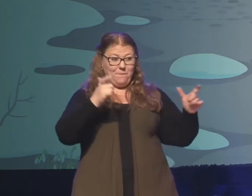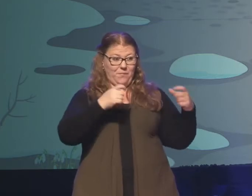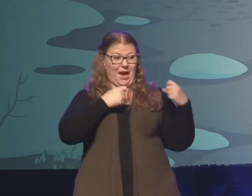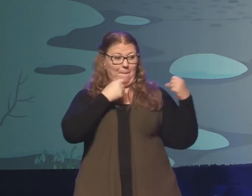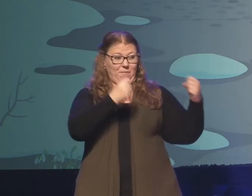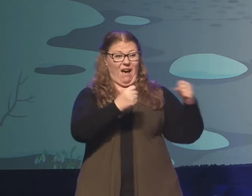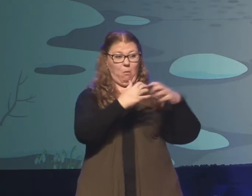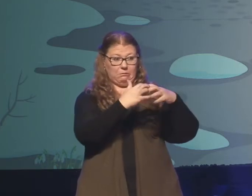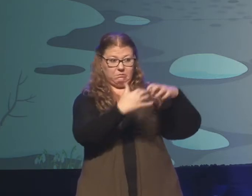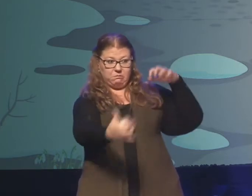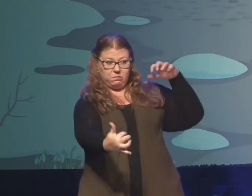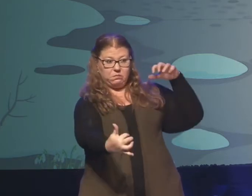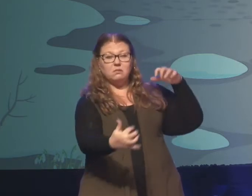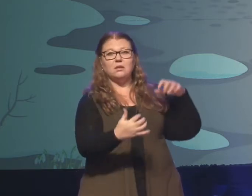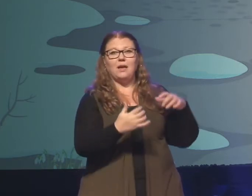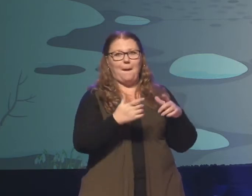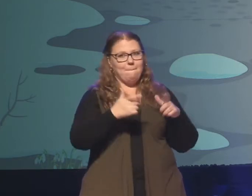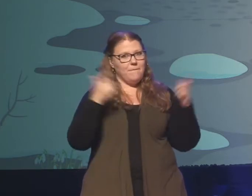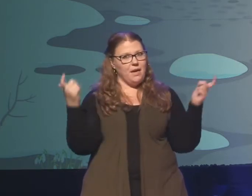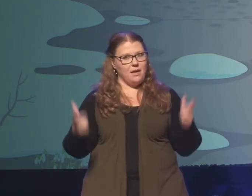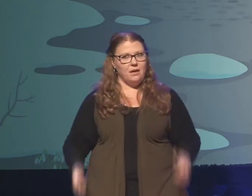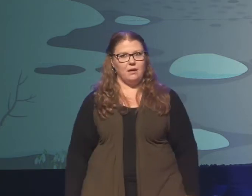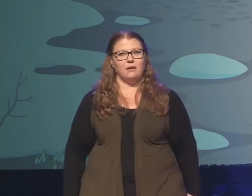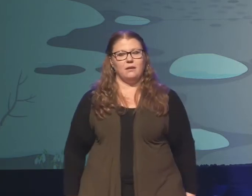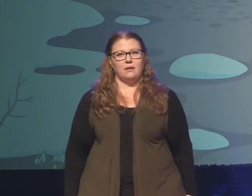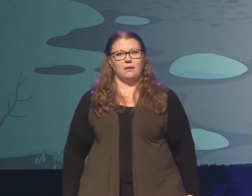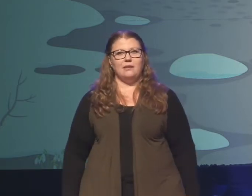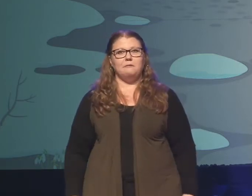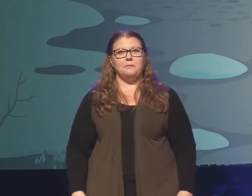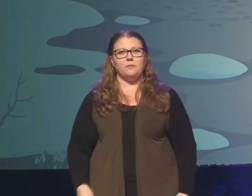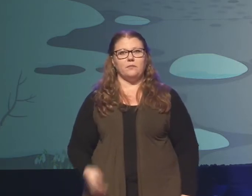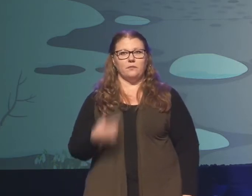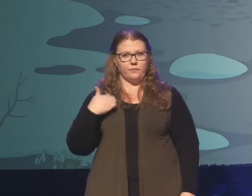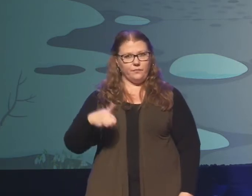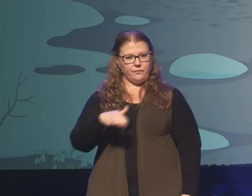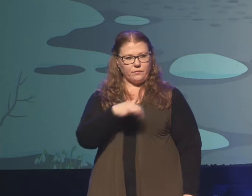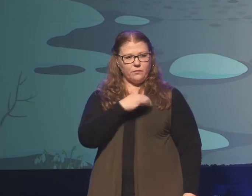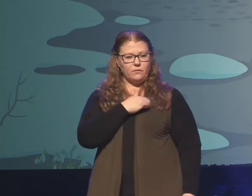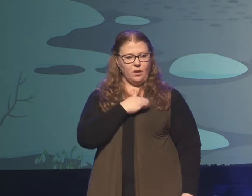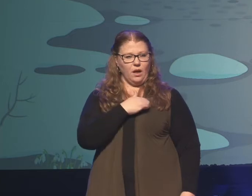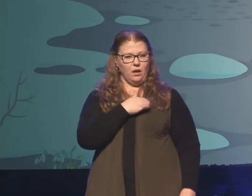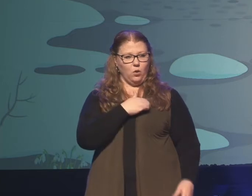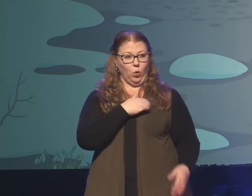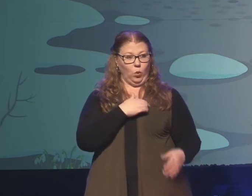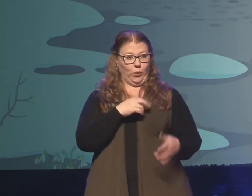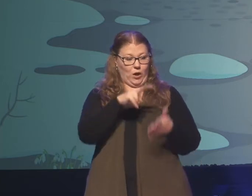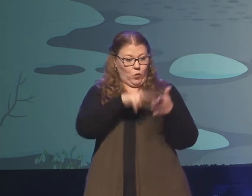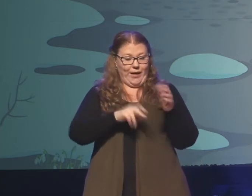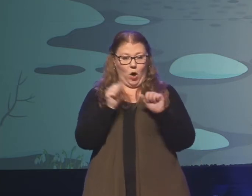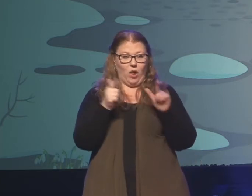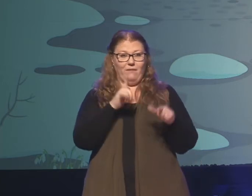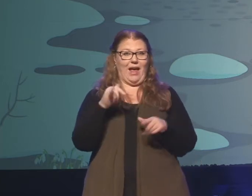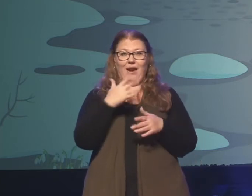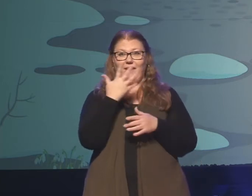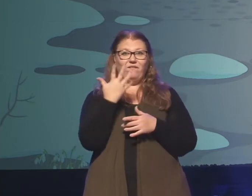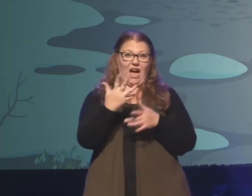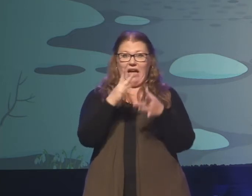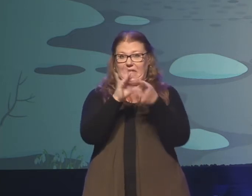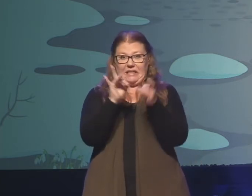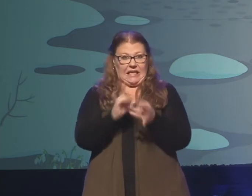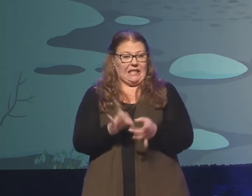power differential, huge. And we're getting all of this in like five sentences,